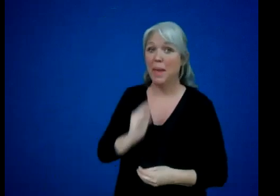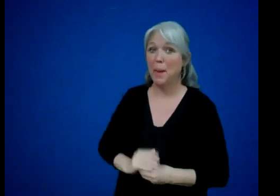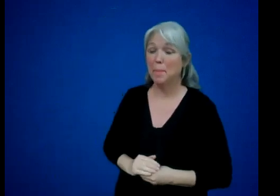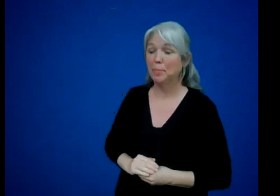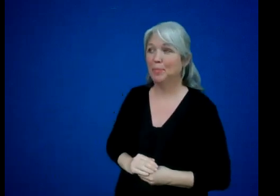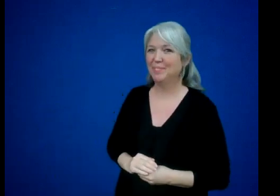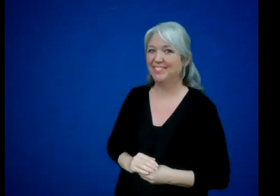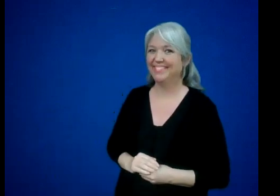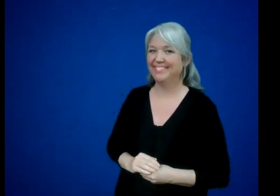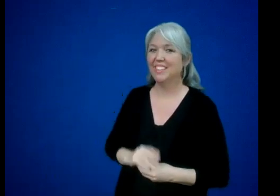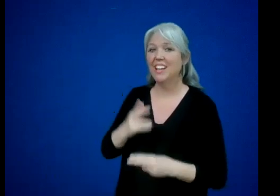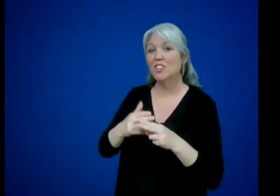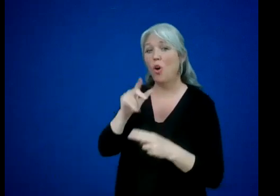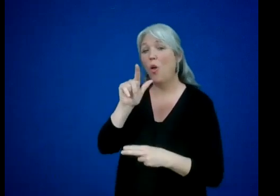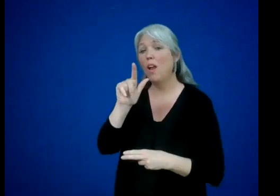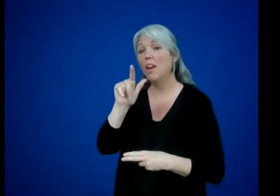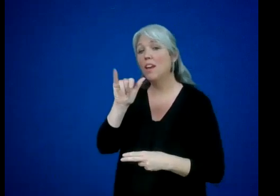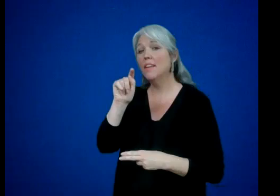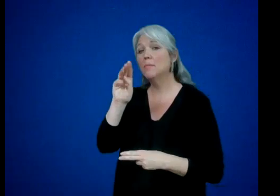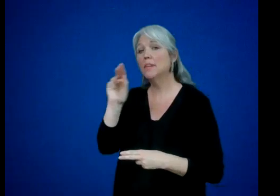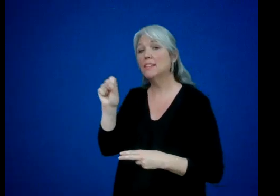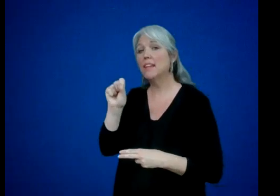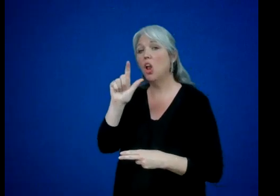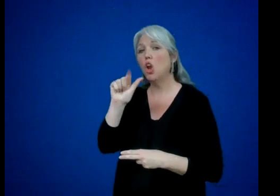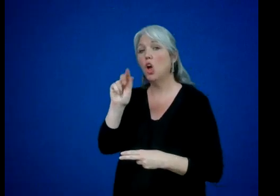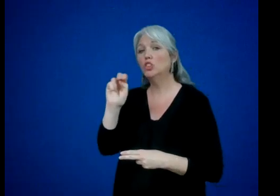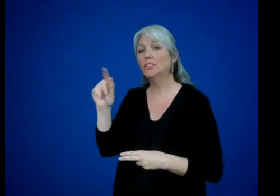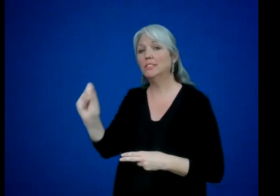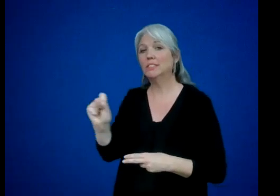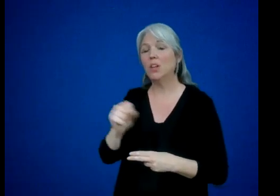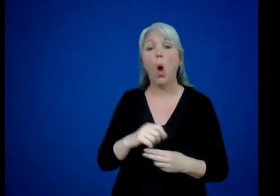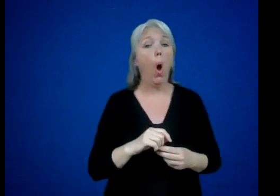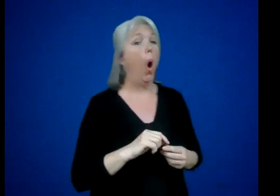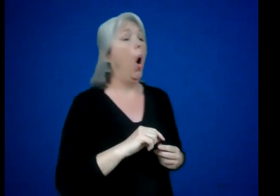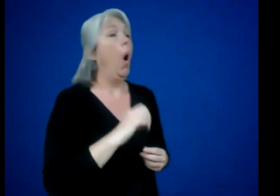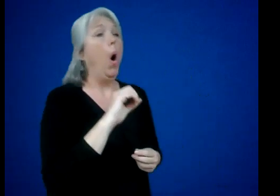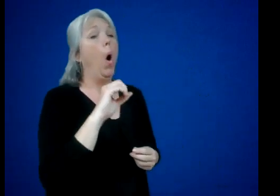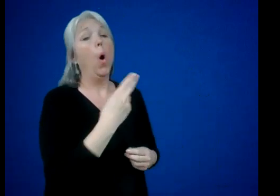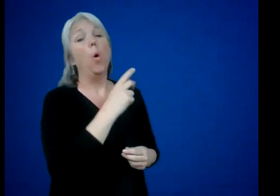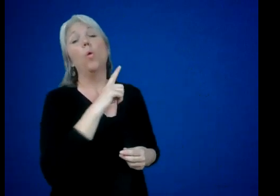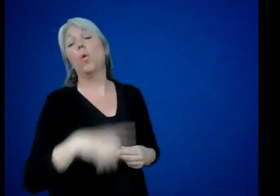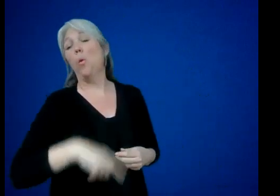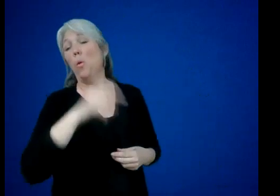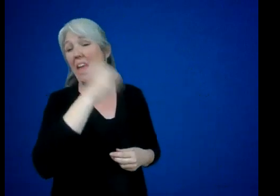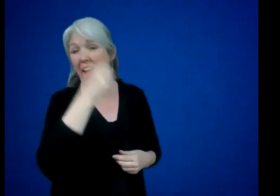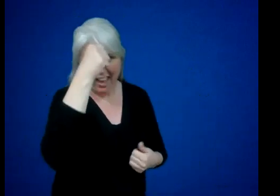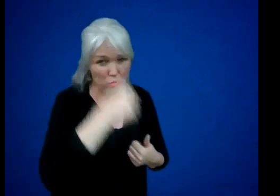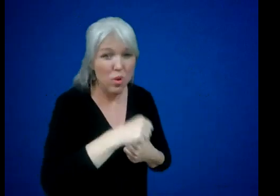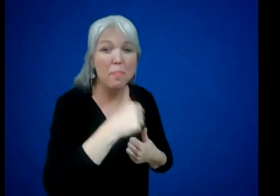told her. "It's called a litmus lozenge." "Oh, Lord, yes. I remember these